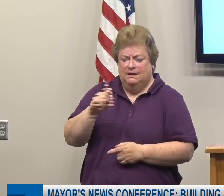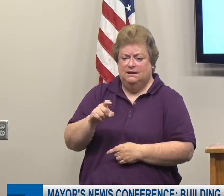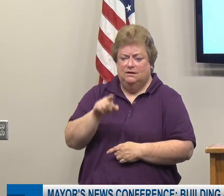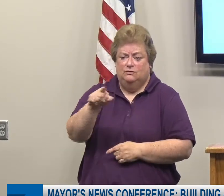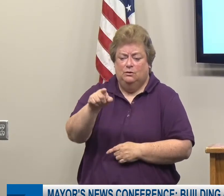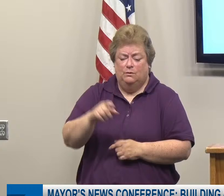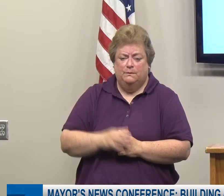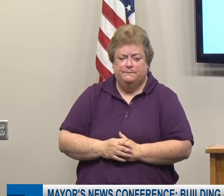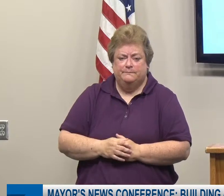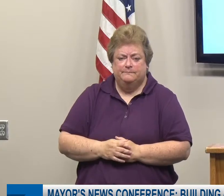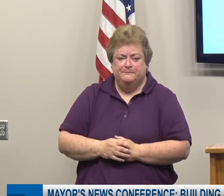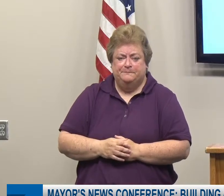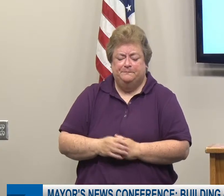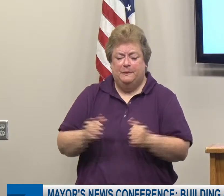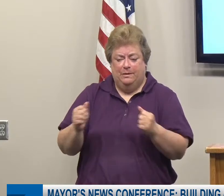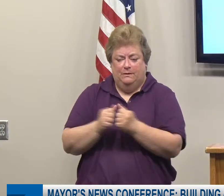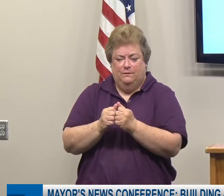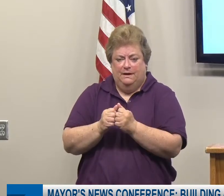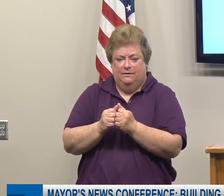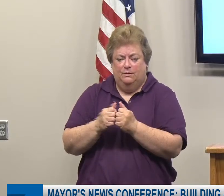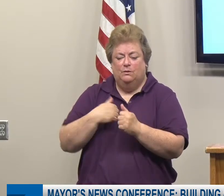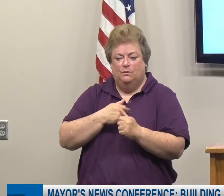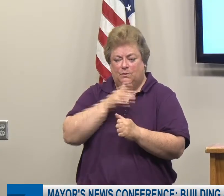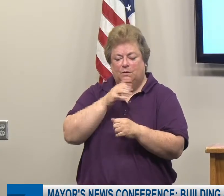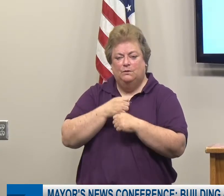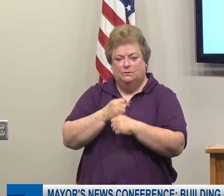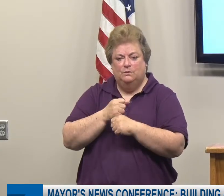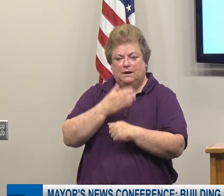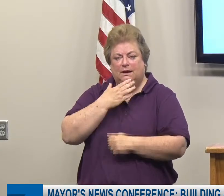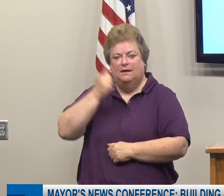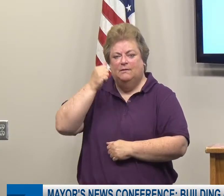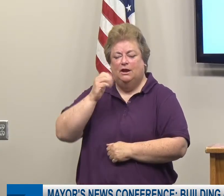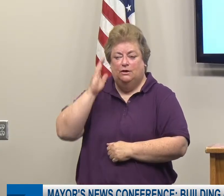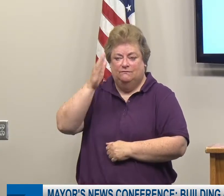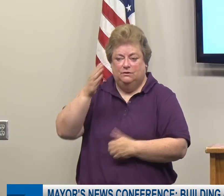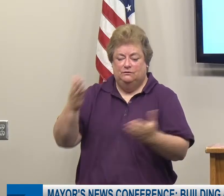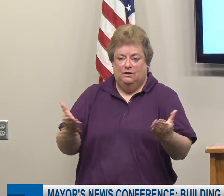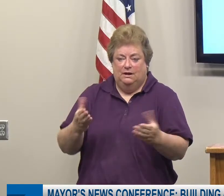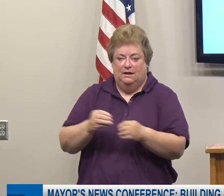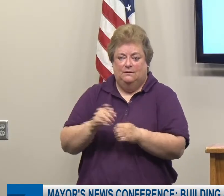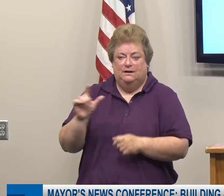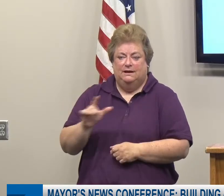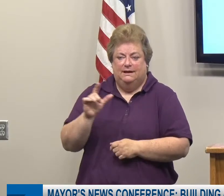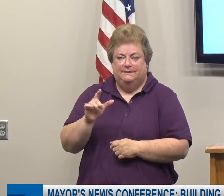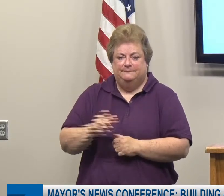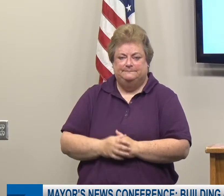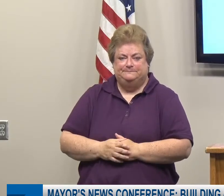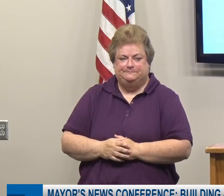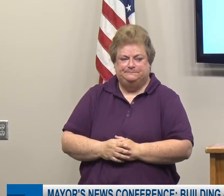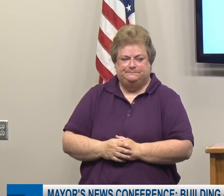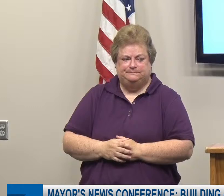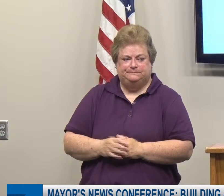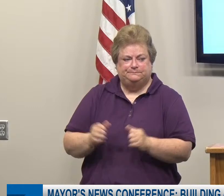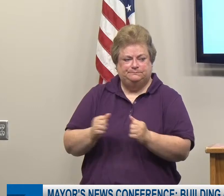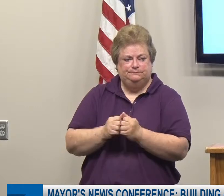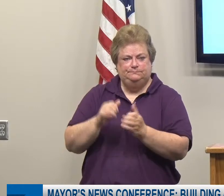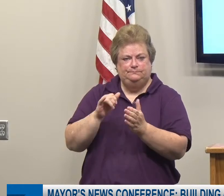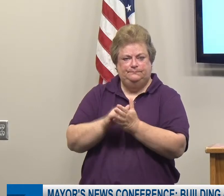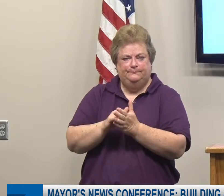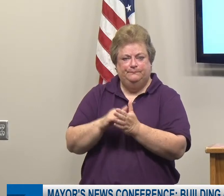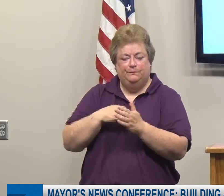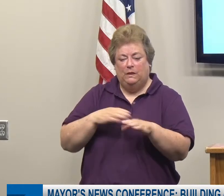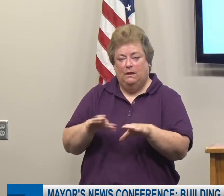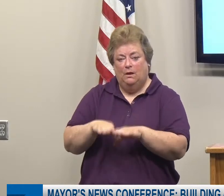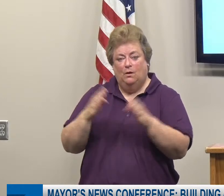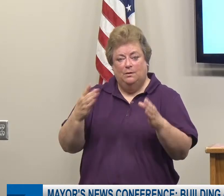you. Together, we will create a better future here in Lincoln. And with that,